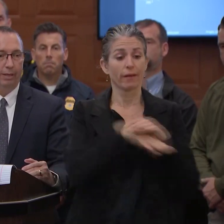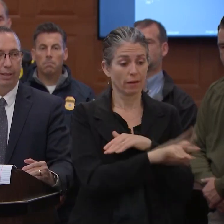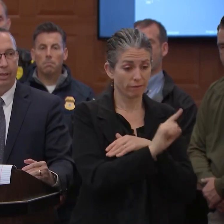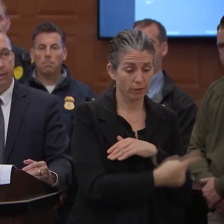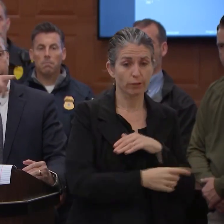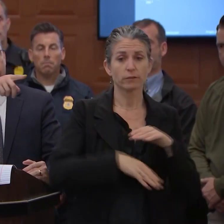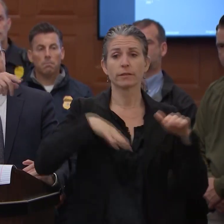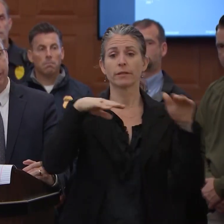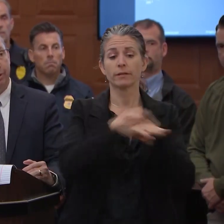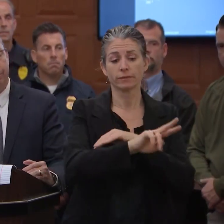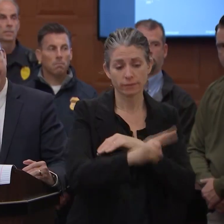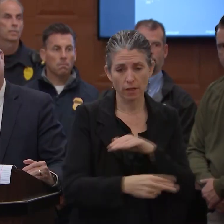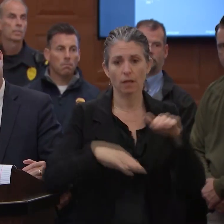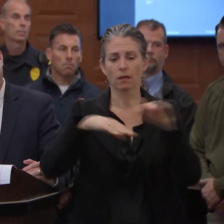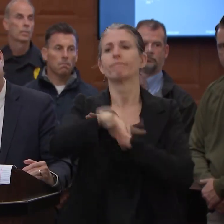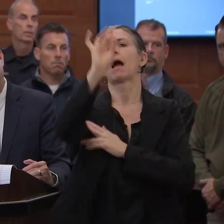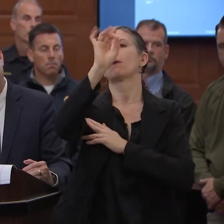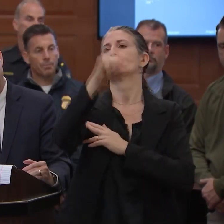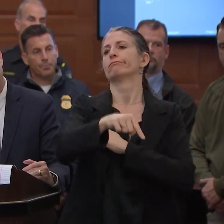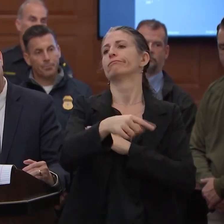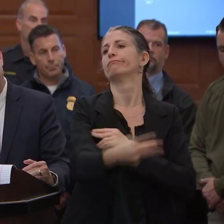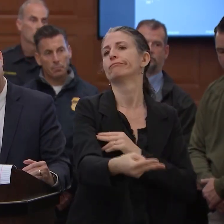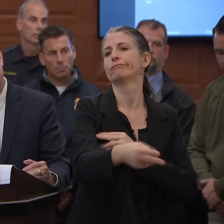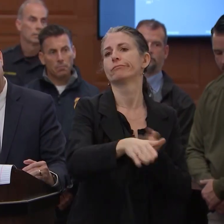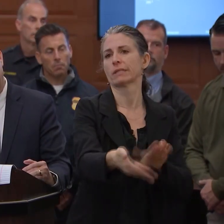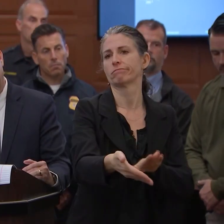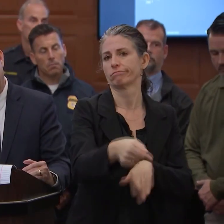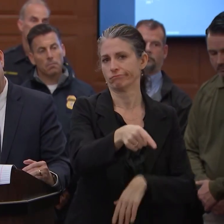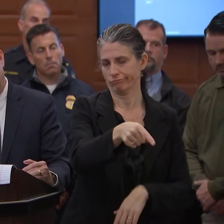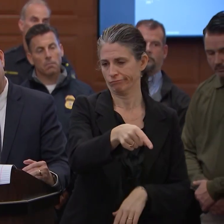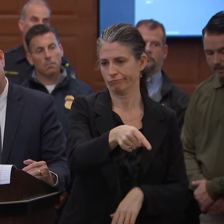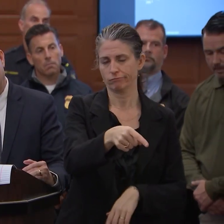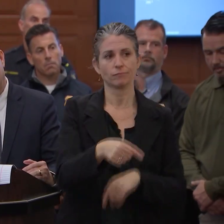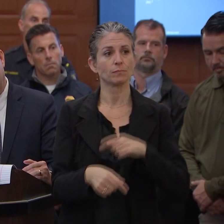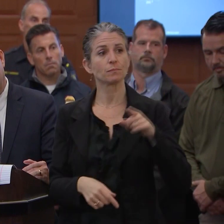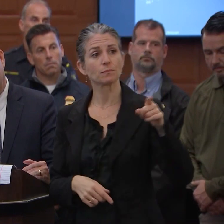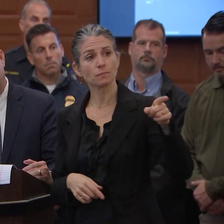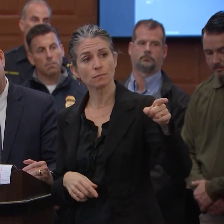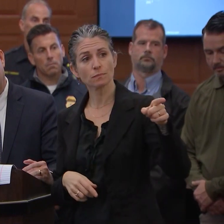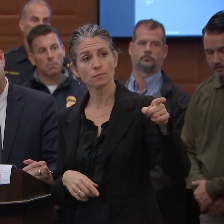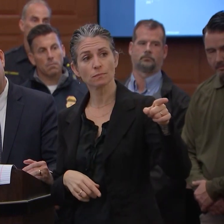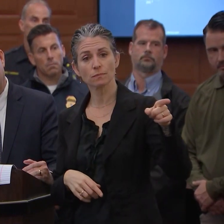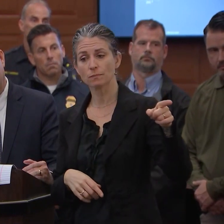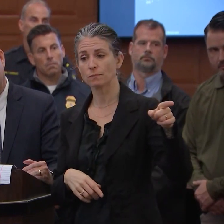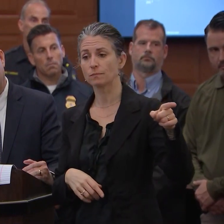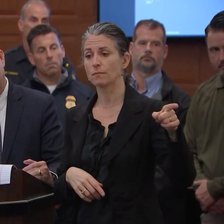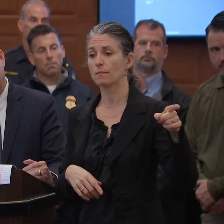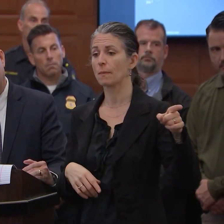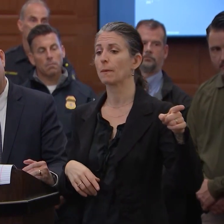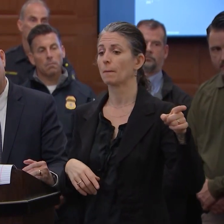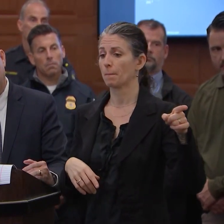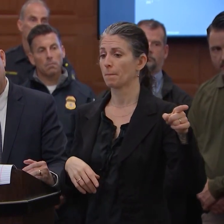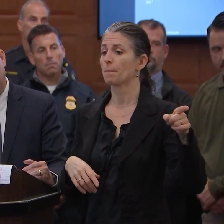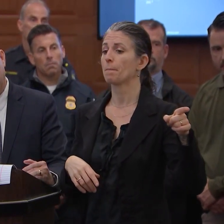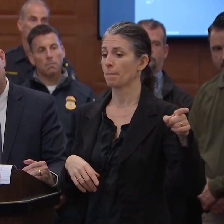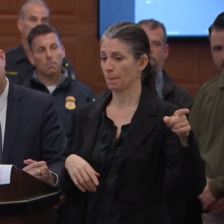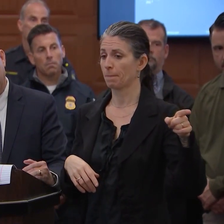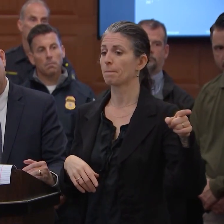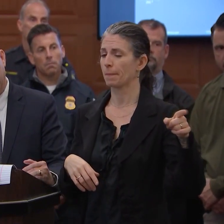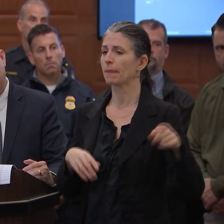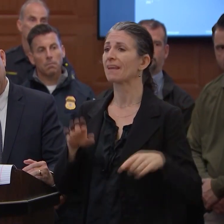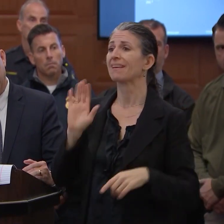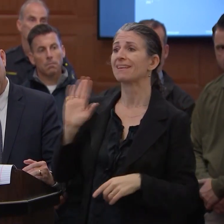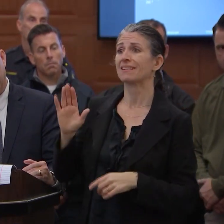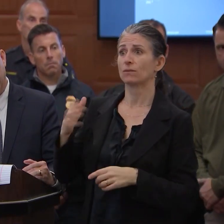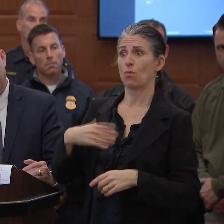But you have a question here, ma'am? The distance between where the car was found and where the body was found is just about a mile, as you know. Can you talk about when you searched